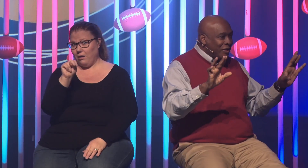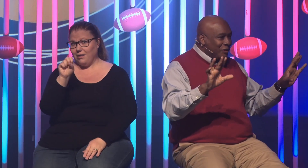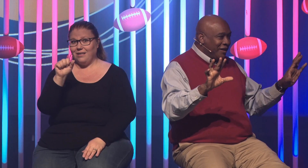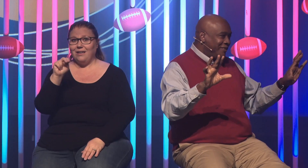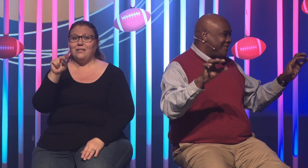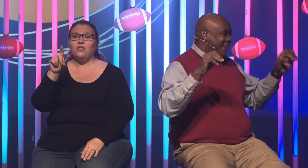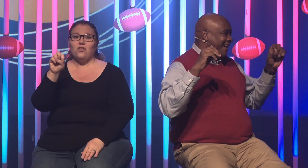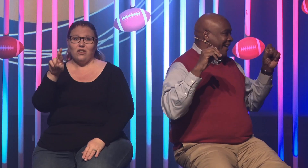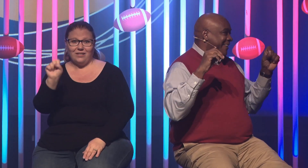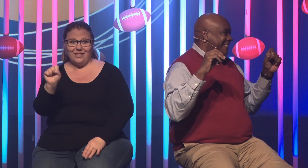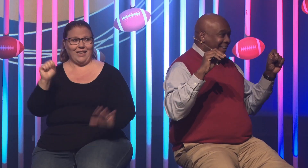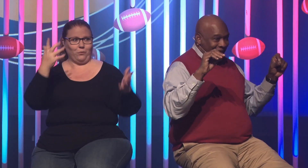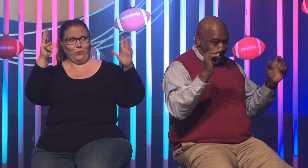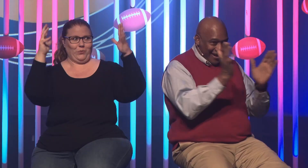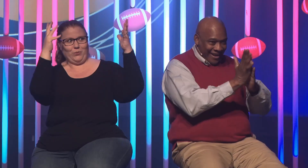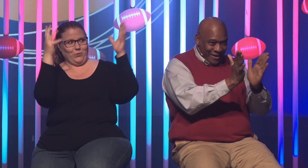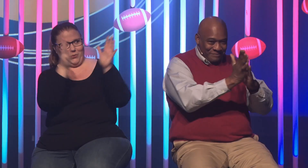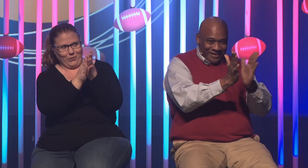know, I know he's,